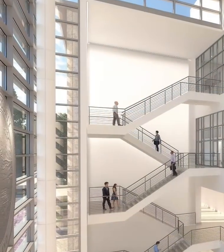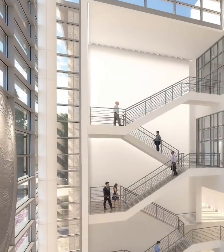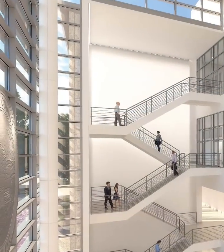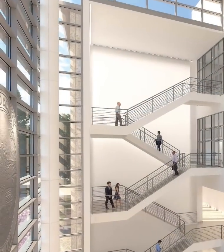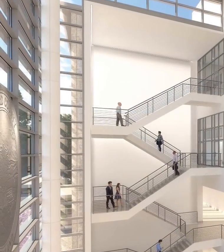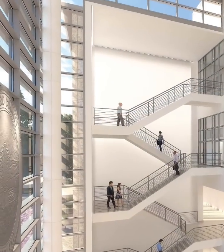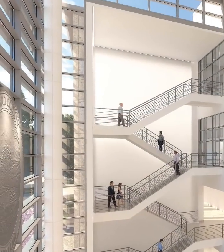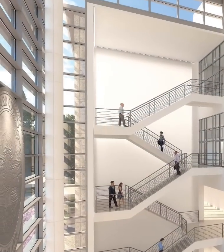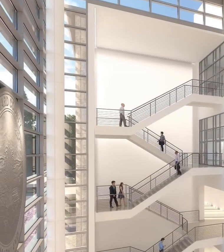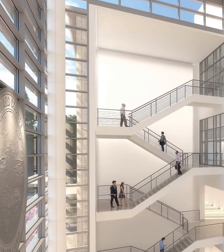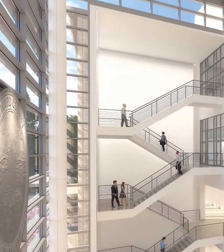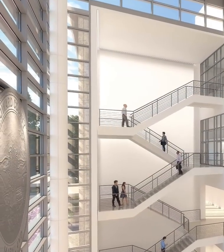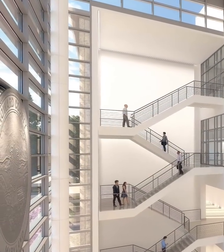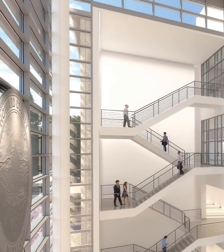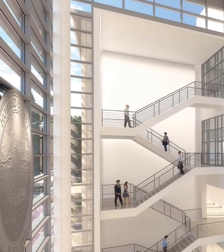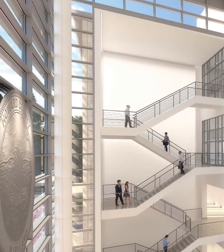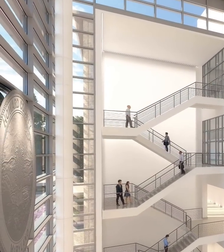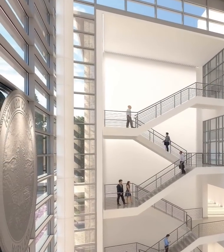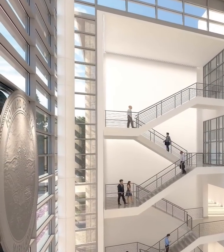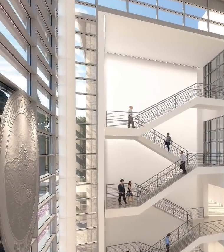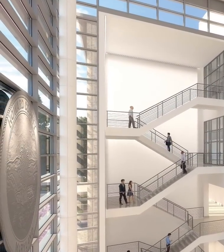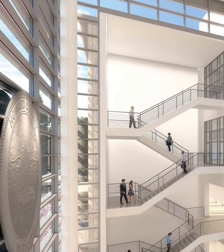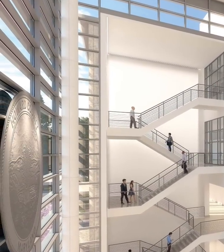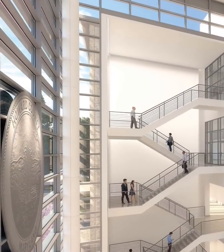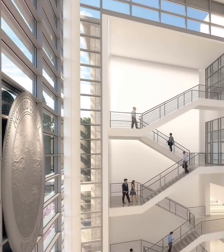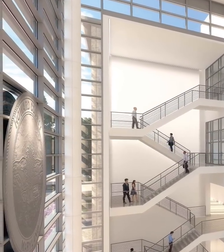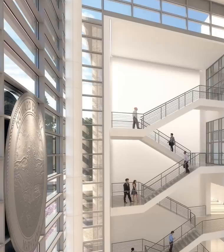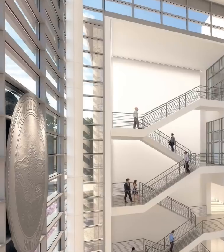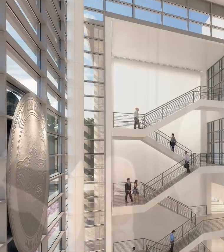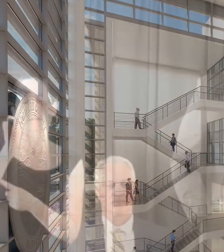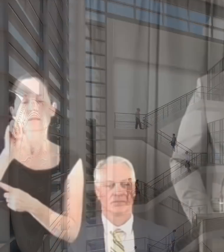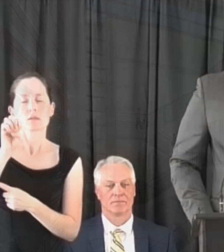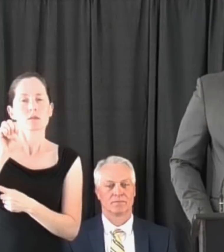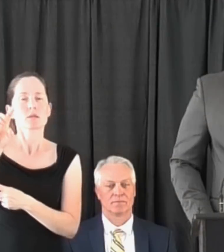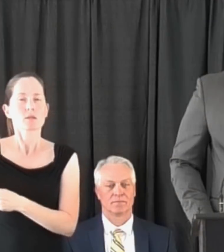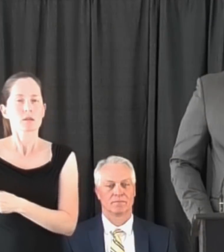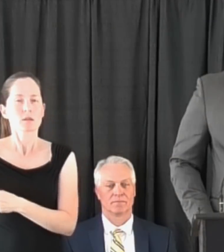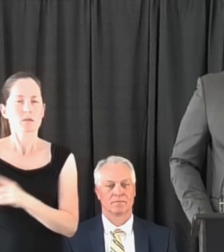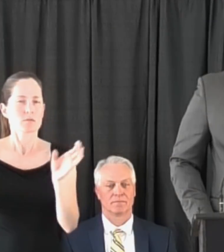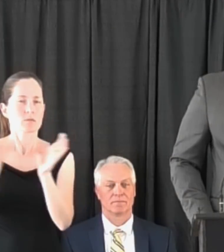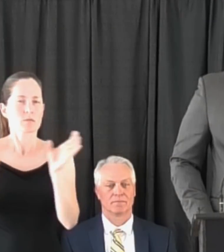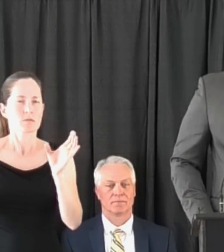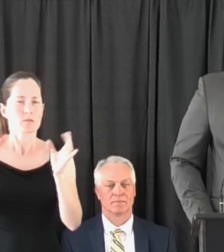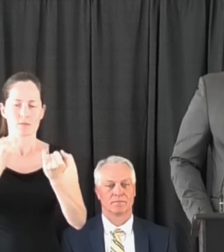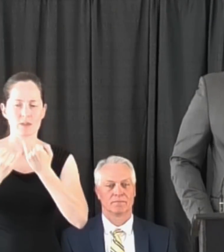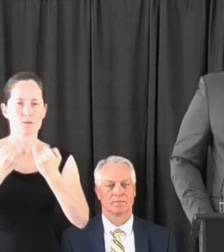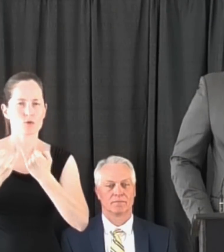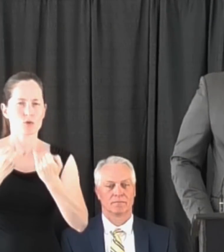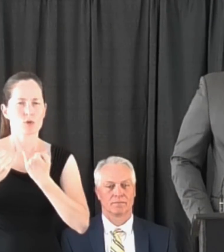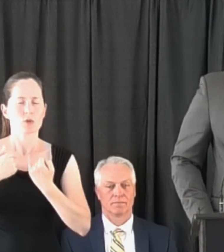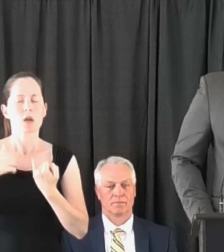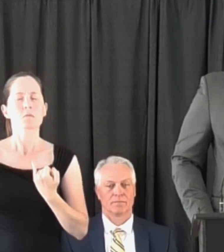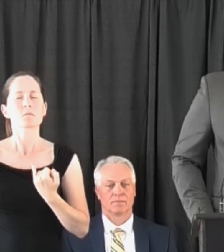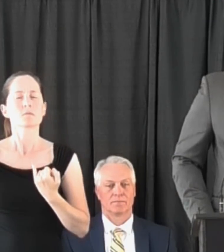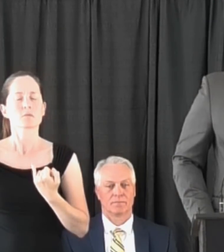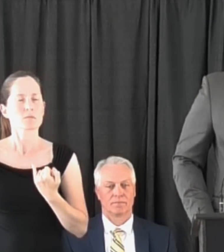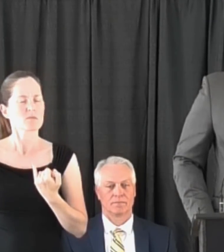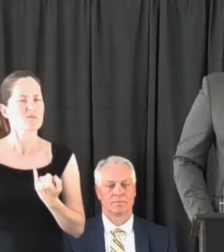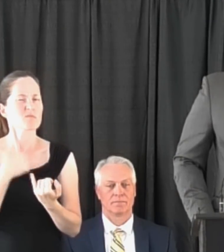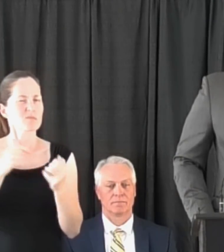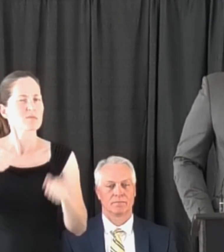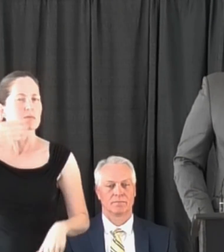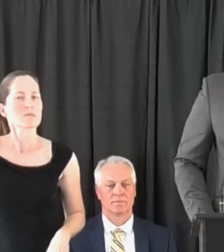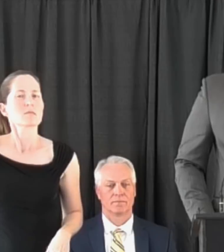be LEED certified silver, and I asked them, reach a little farther, stretch a little